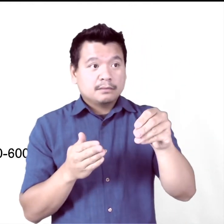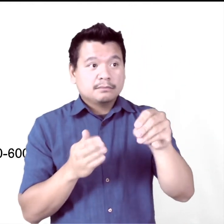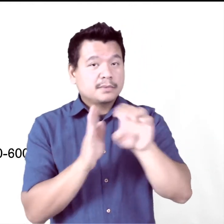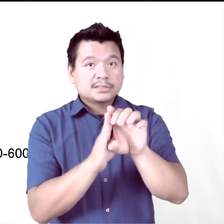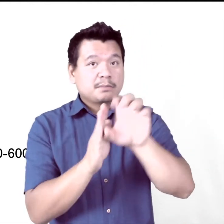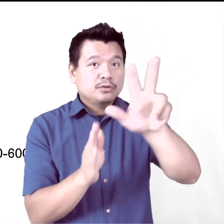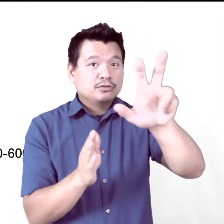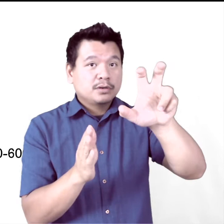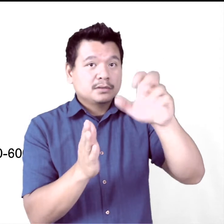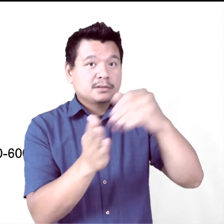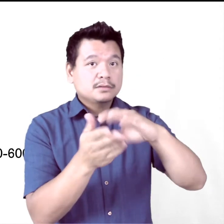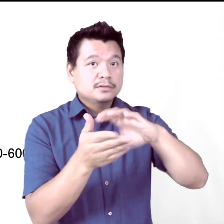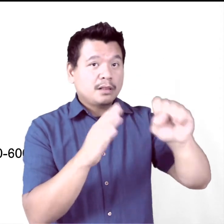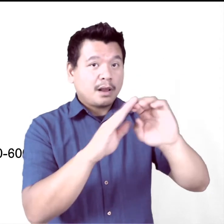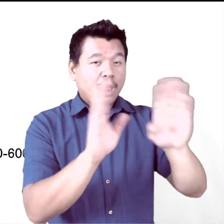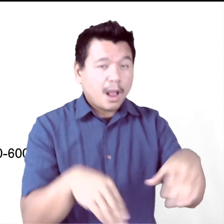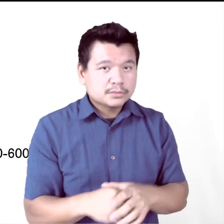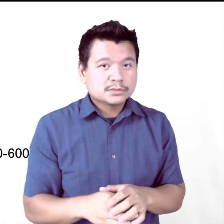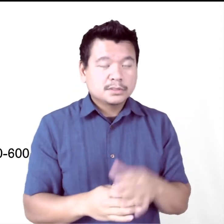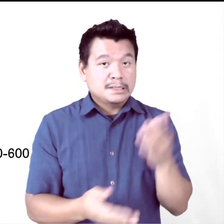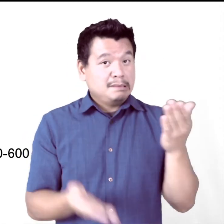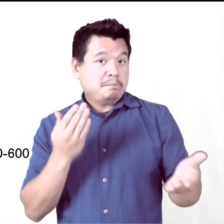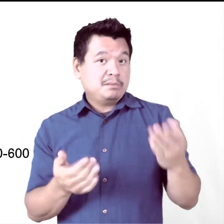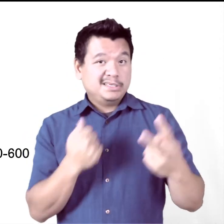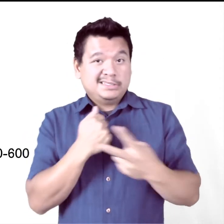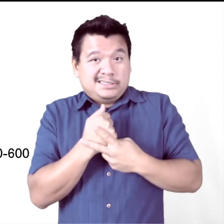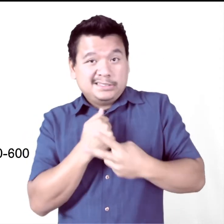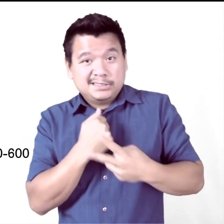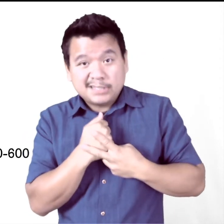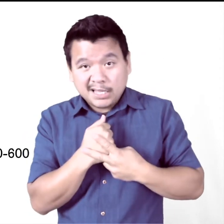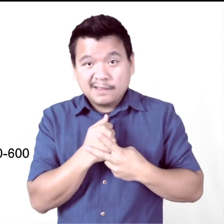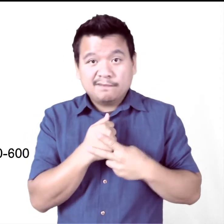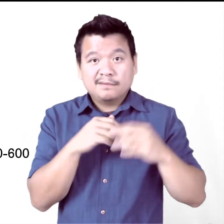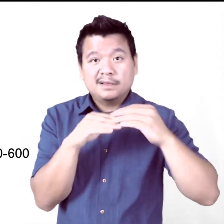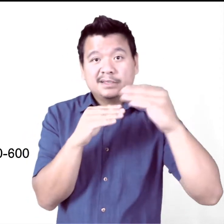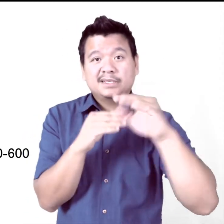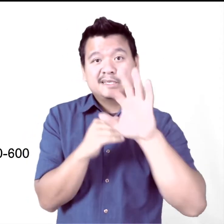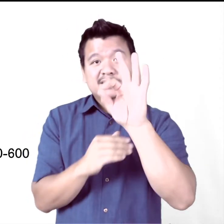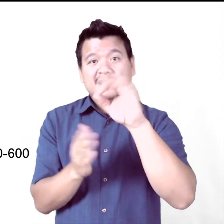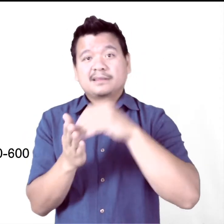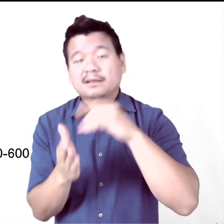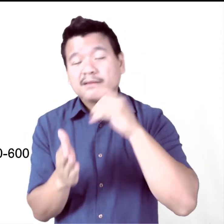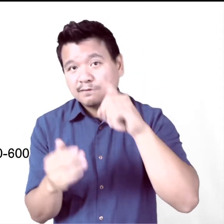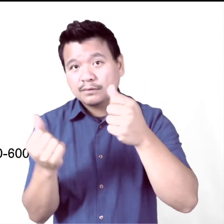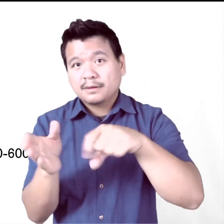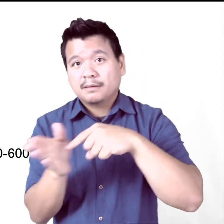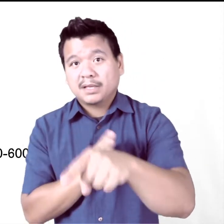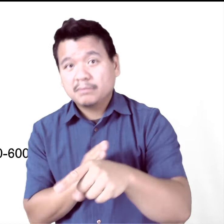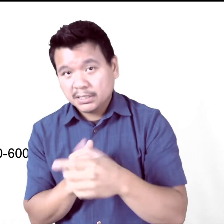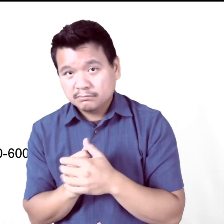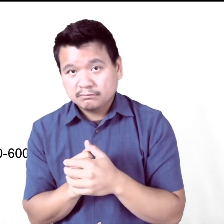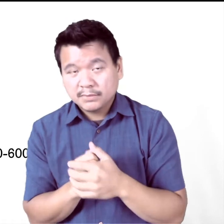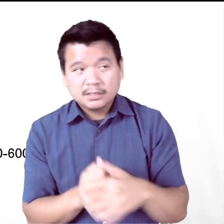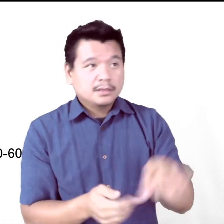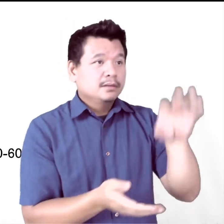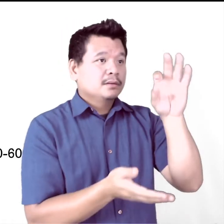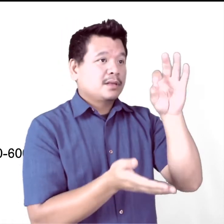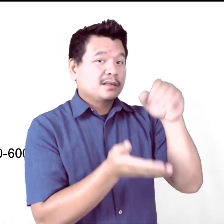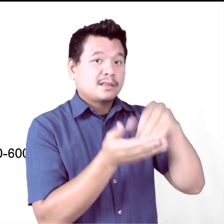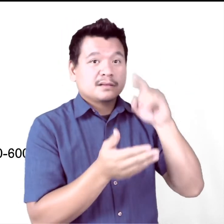a $300,000 house, you might want to save up at least 9 grand for your down payment,